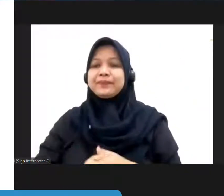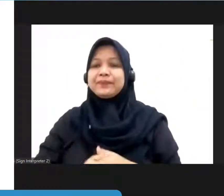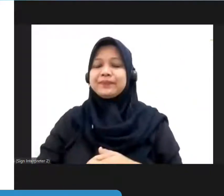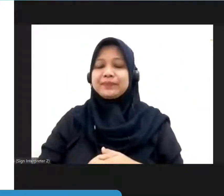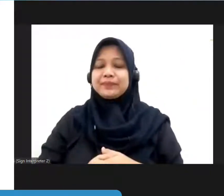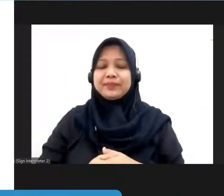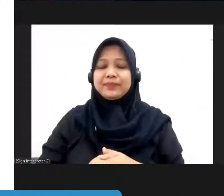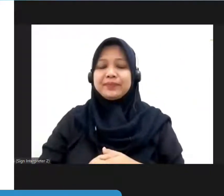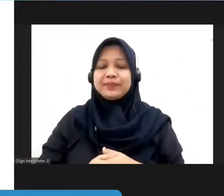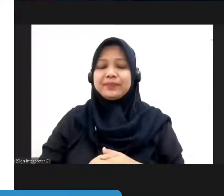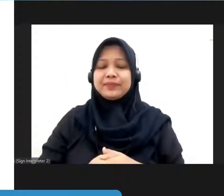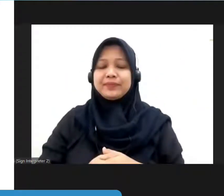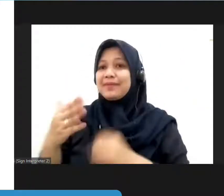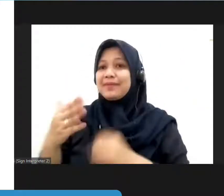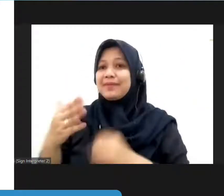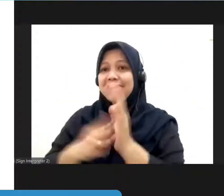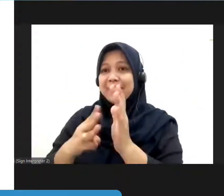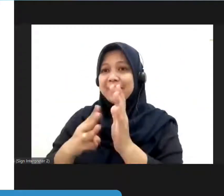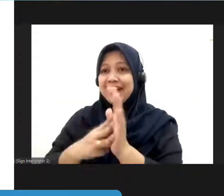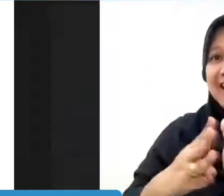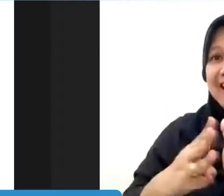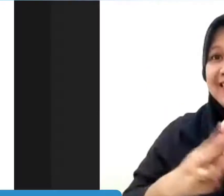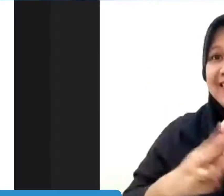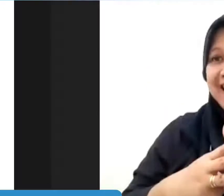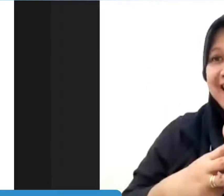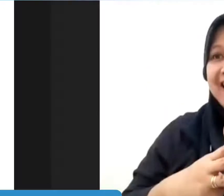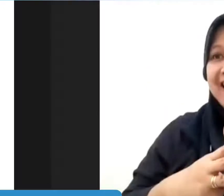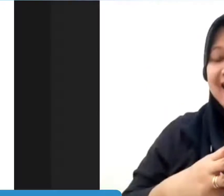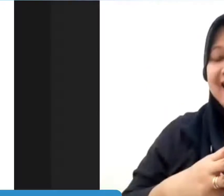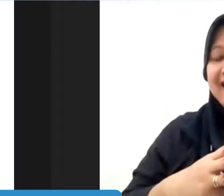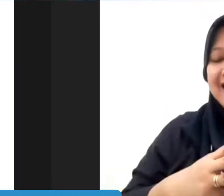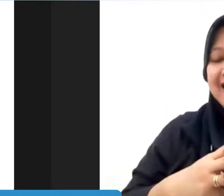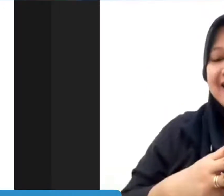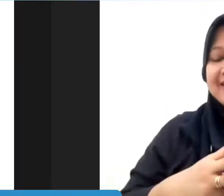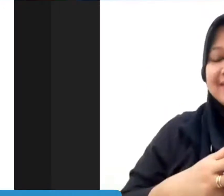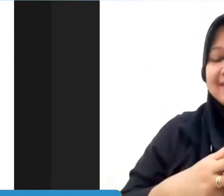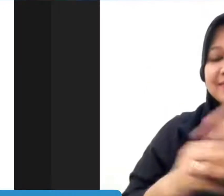Thanks so much, Marguerite. And this idea of, again, reiterating the